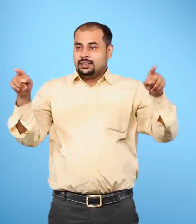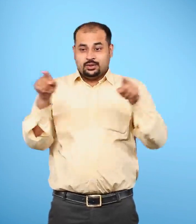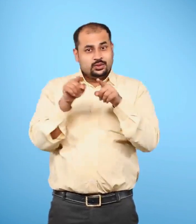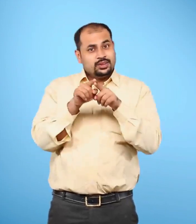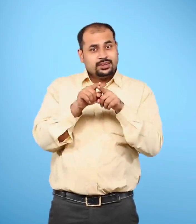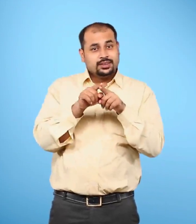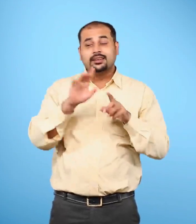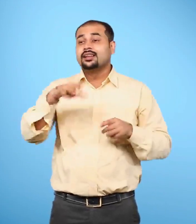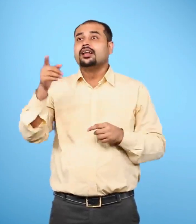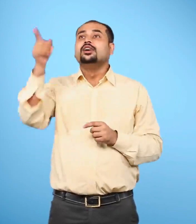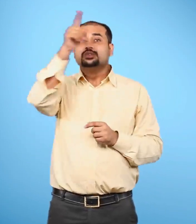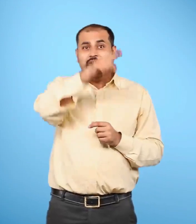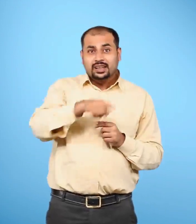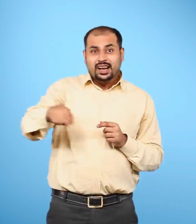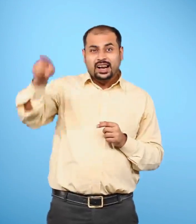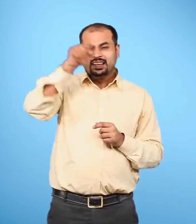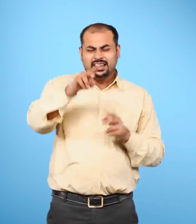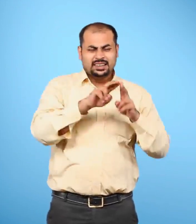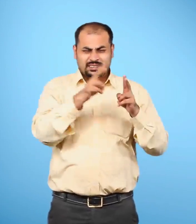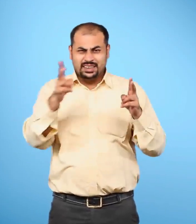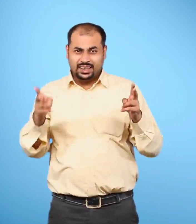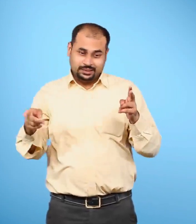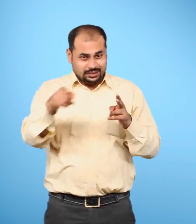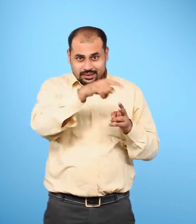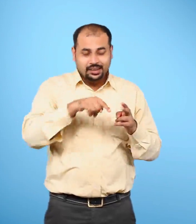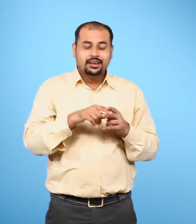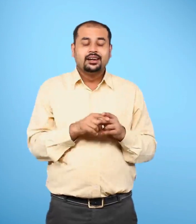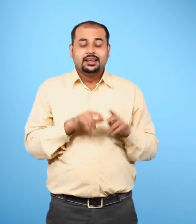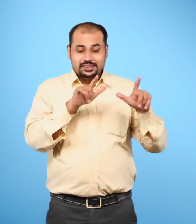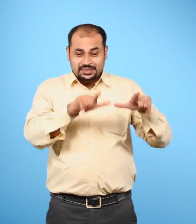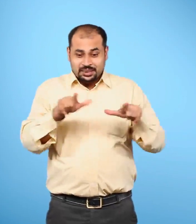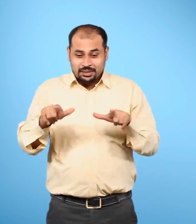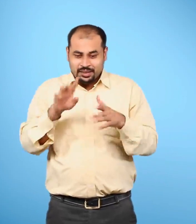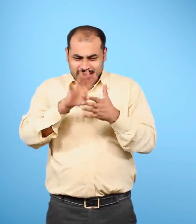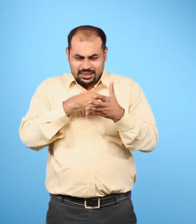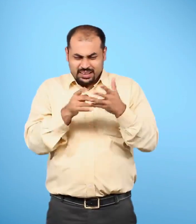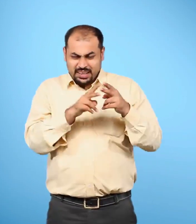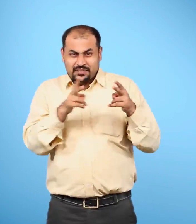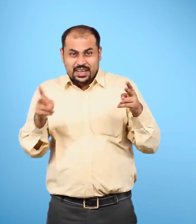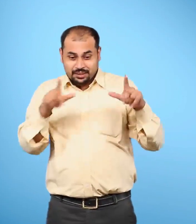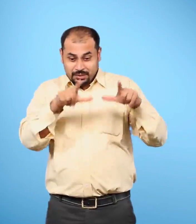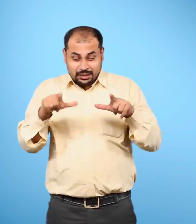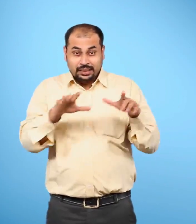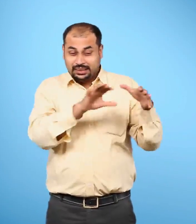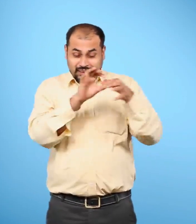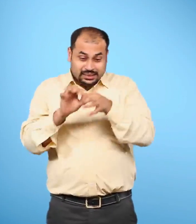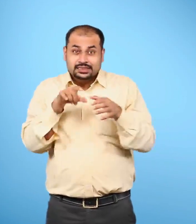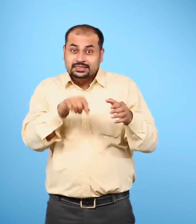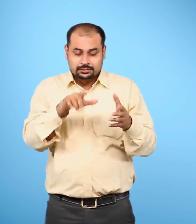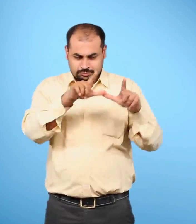triangles, circles, etc. were used to examine which of those can tile and which do not tile to